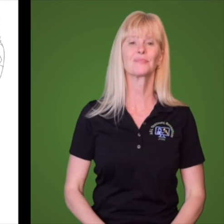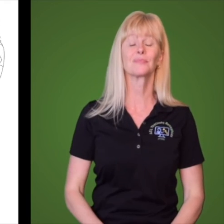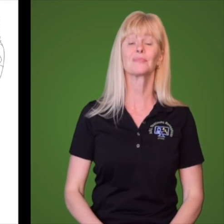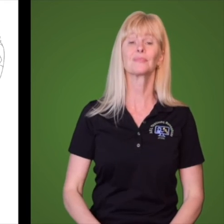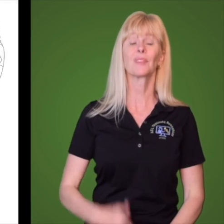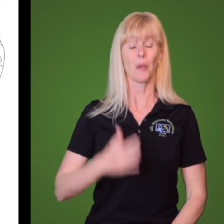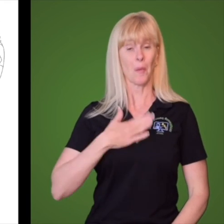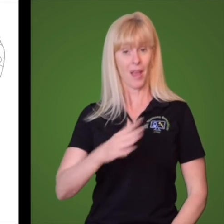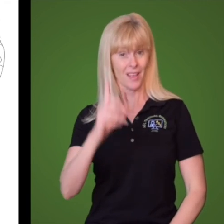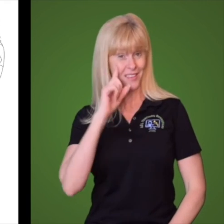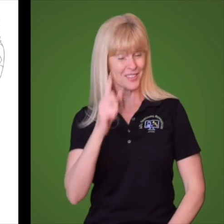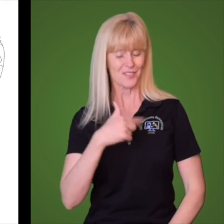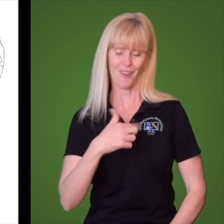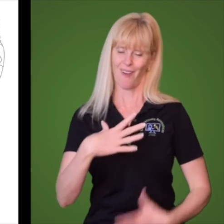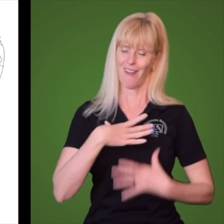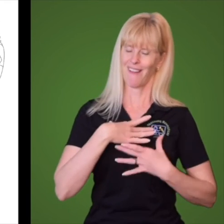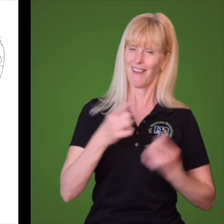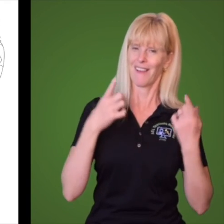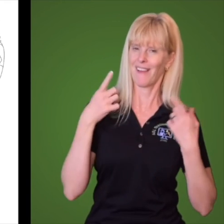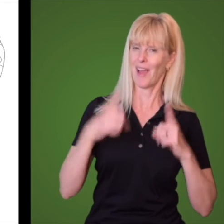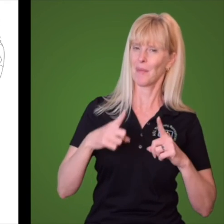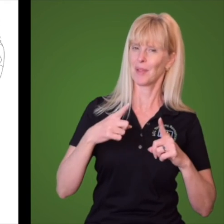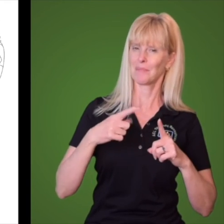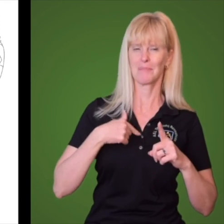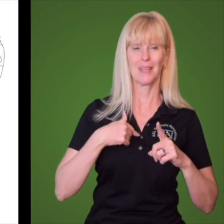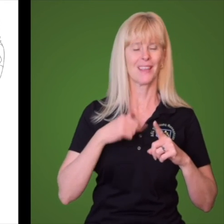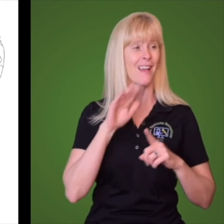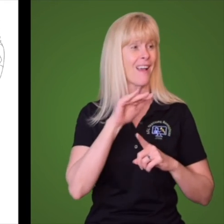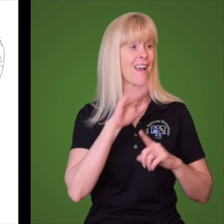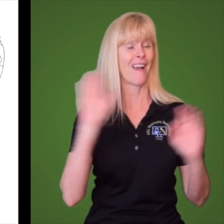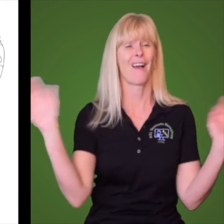I like my ears when I get a hug.